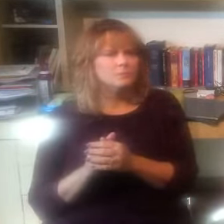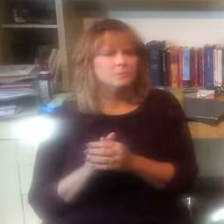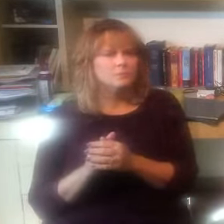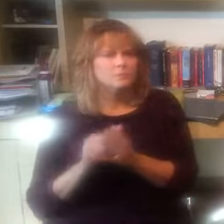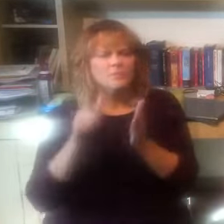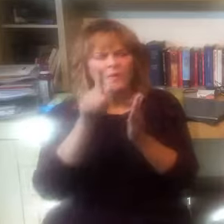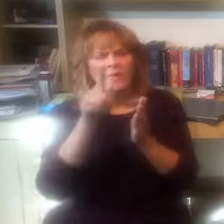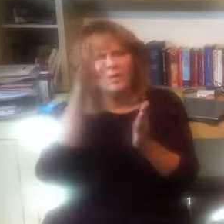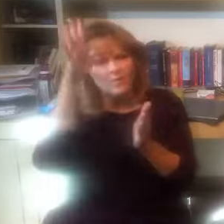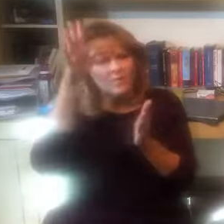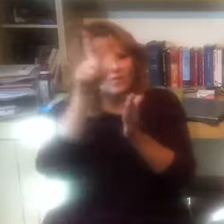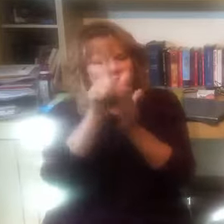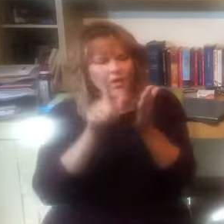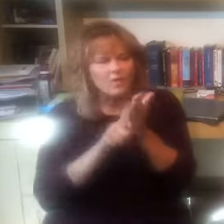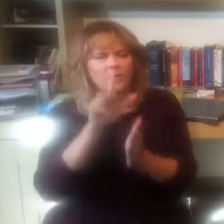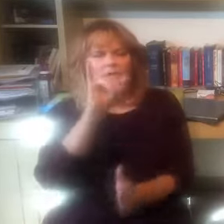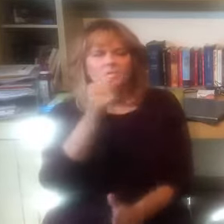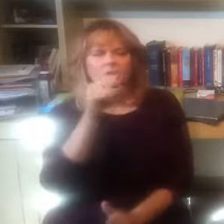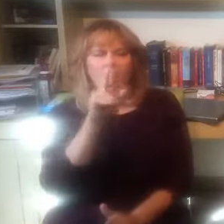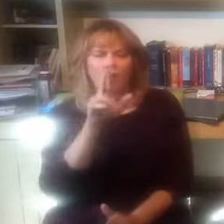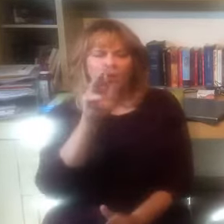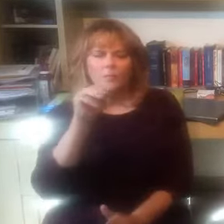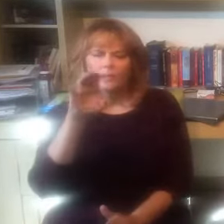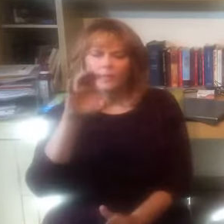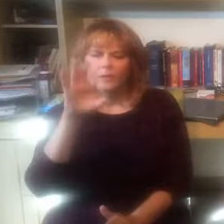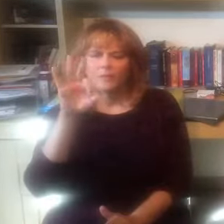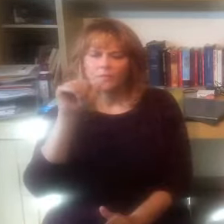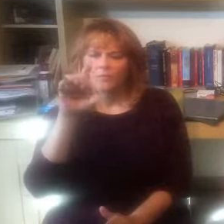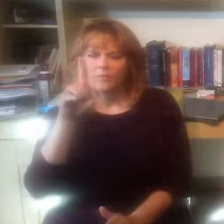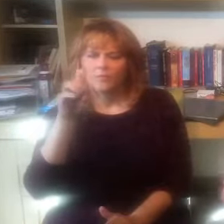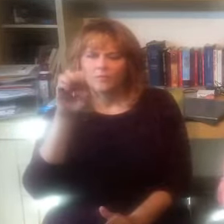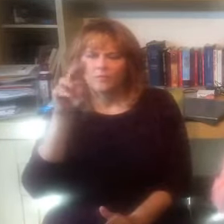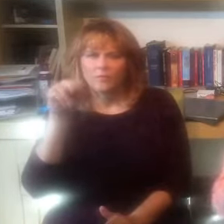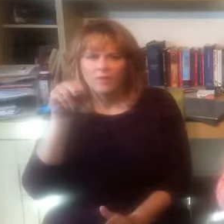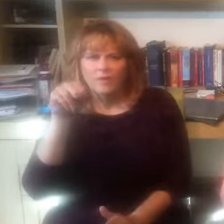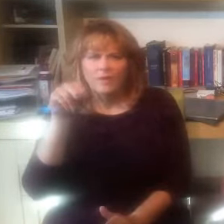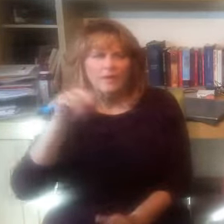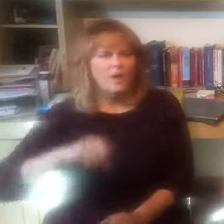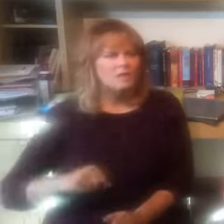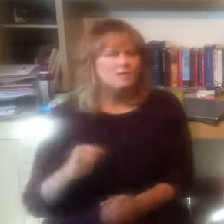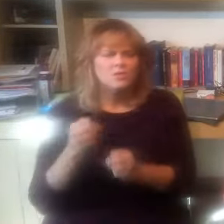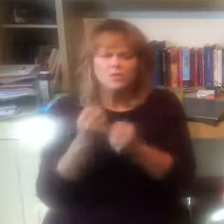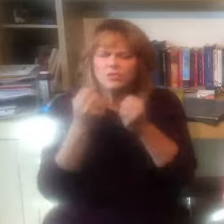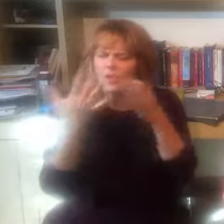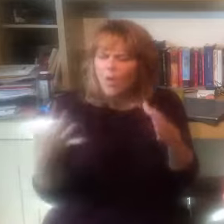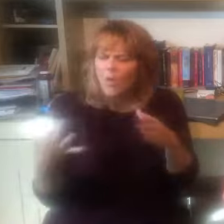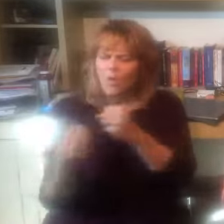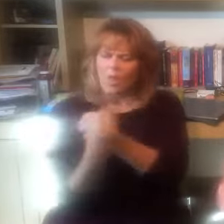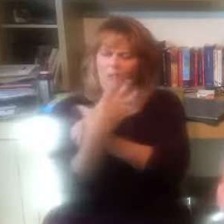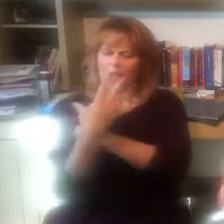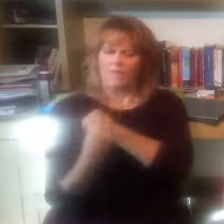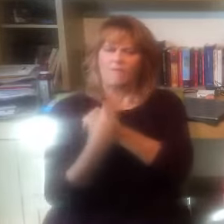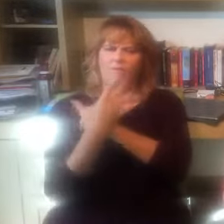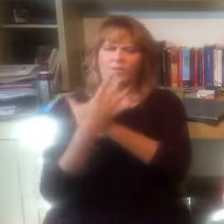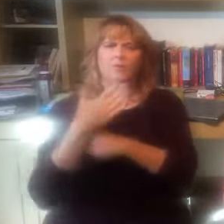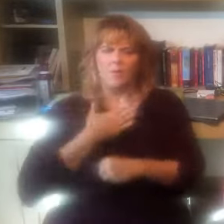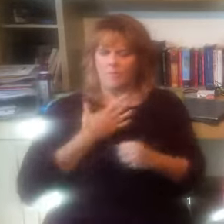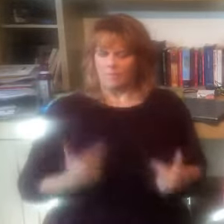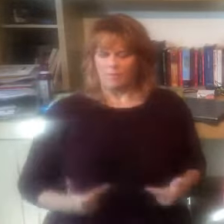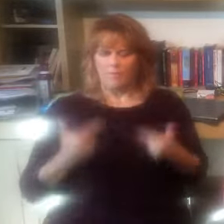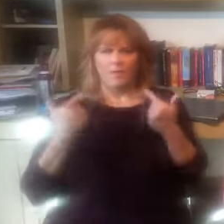my father-in-law, Reverend J. R. McFadden, had the biggest influences on my